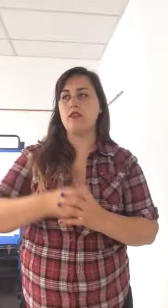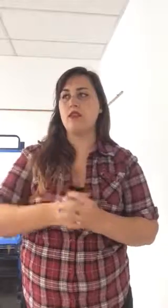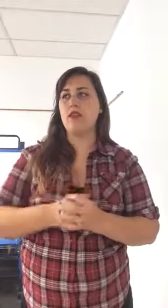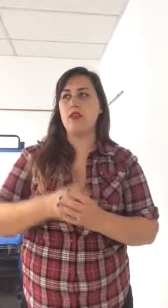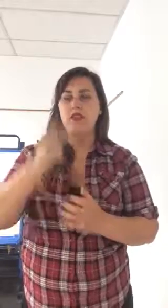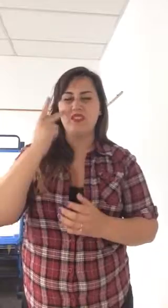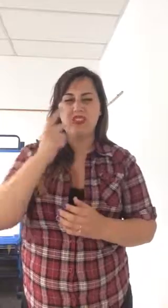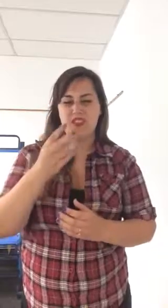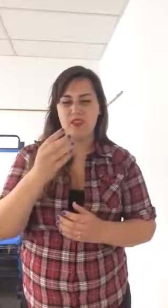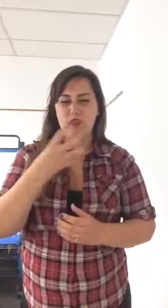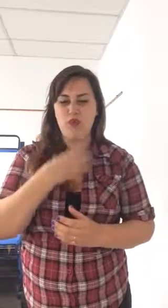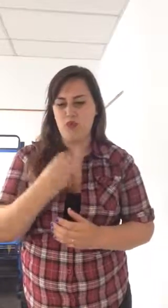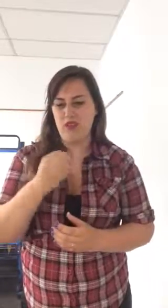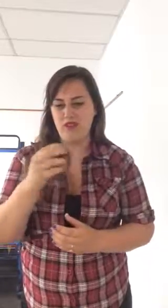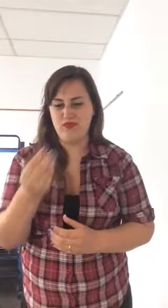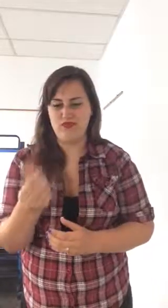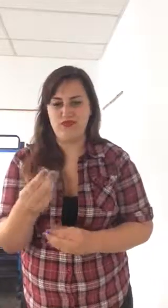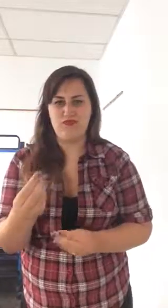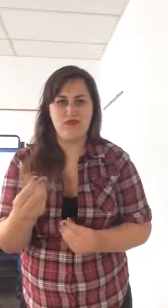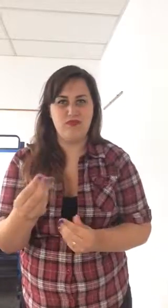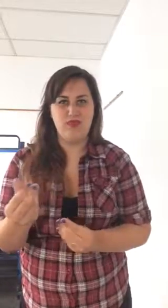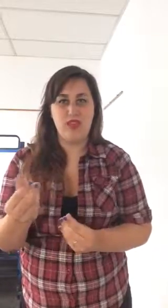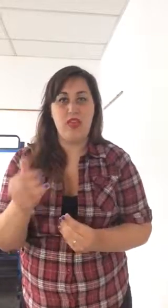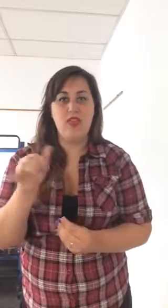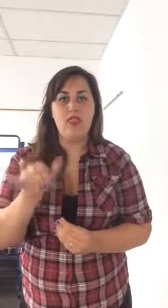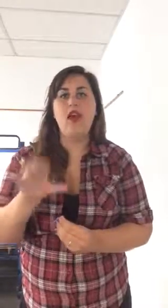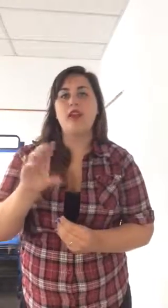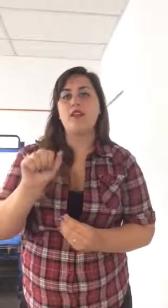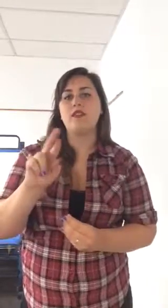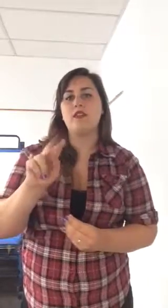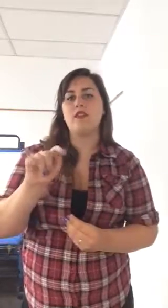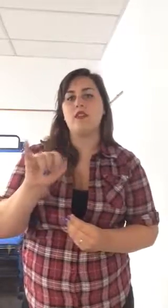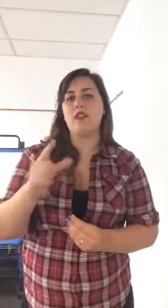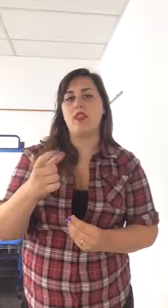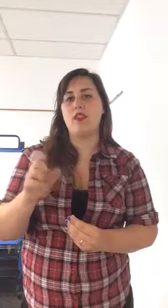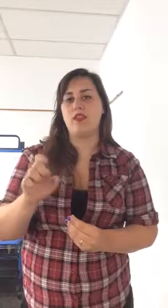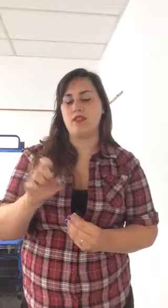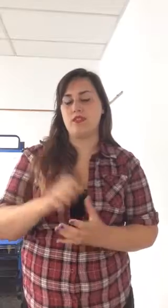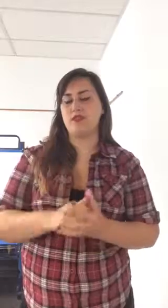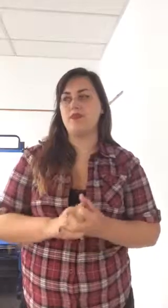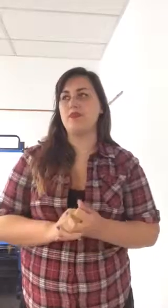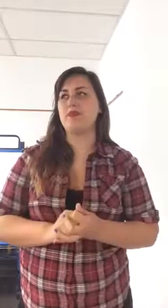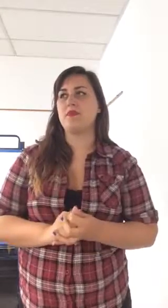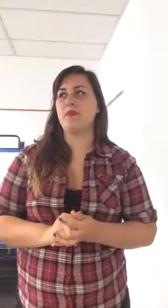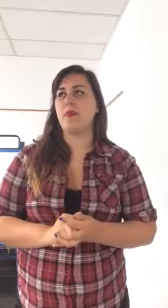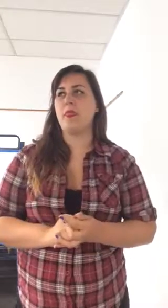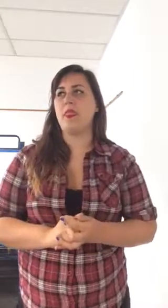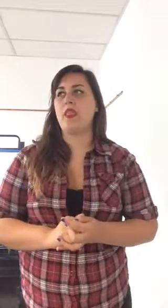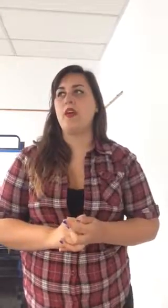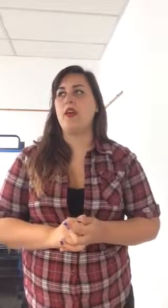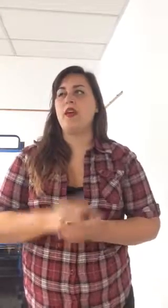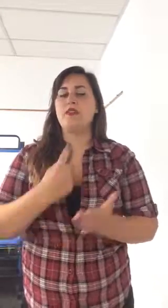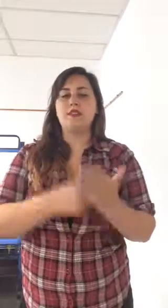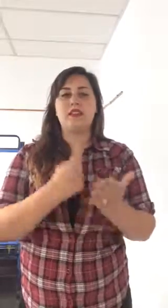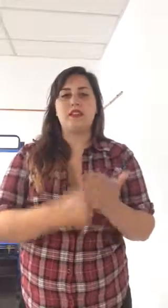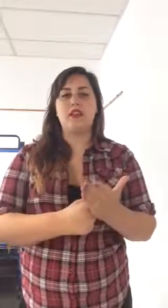stuff. Ooh, yeah, that's it. That's the cartilage. Ooh's the cartilage. Now, let's talk about a developed bone or the bone structure itself. Now,